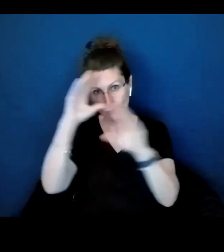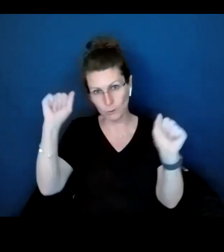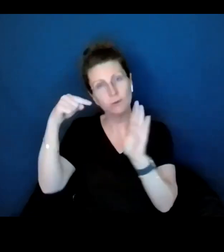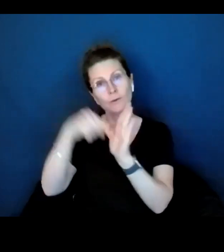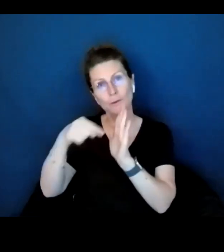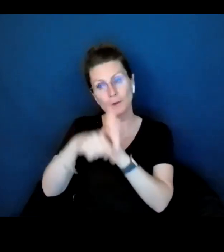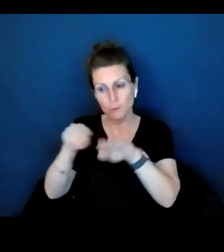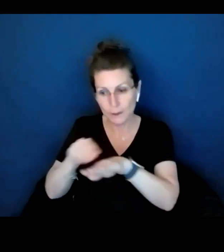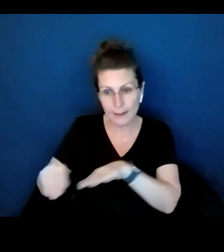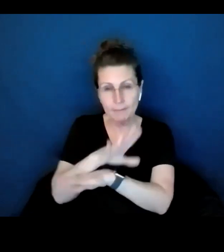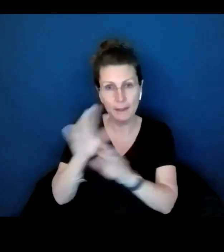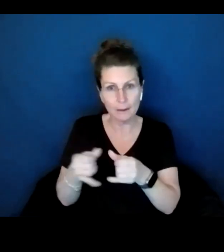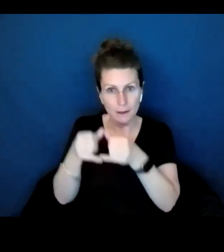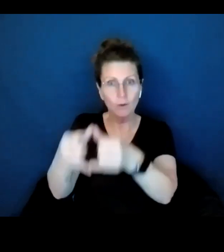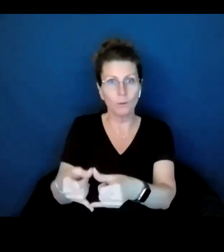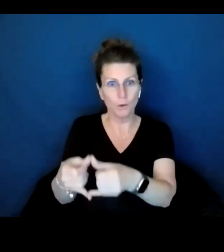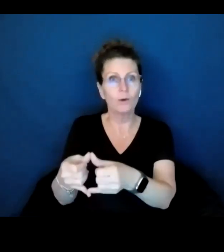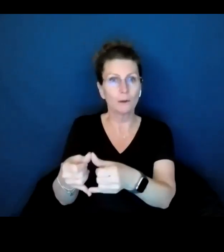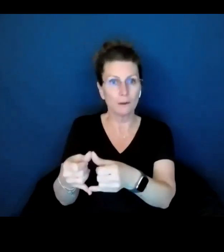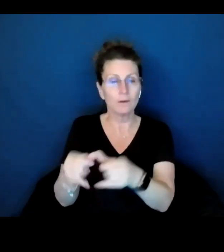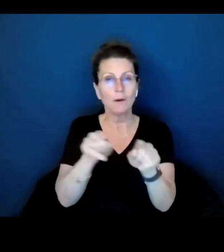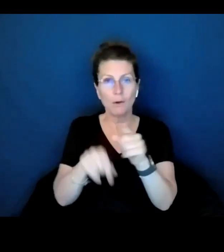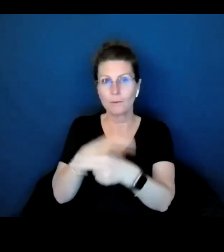Impact Award, also referred to as PREA.